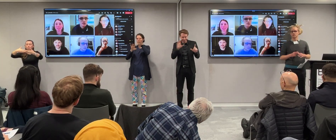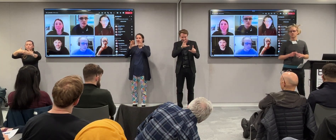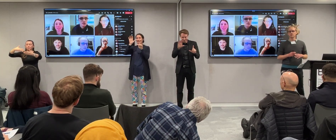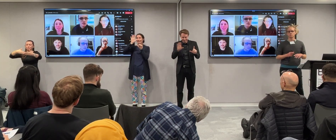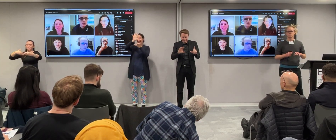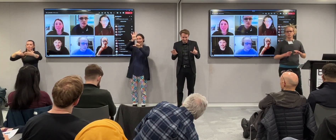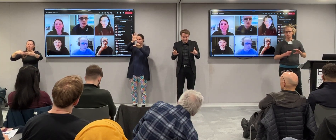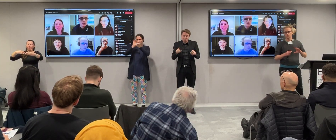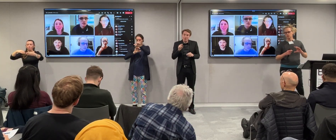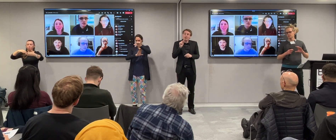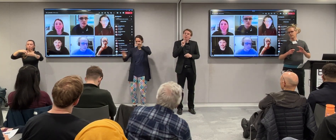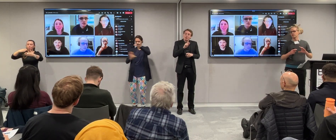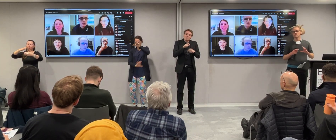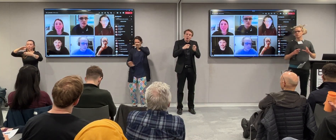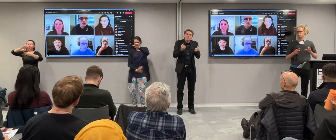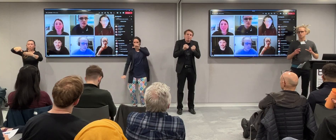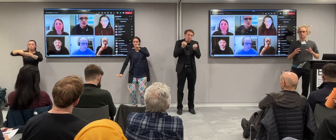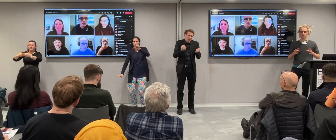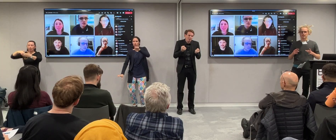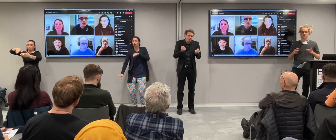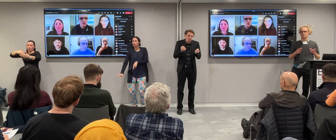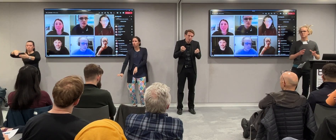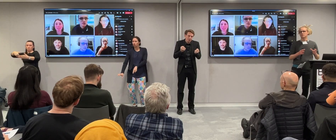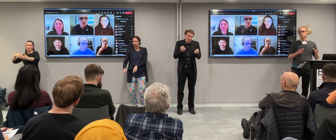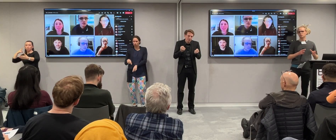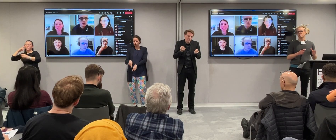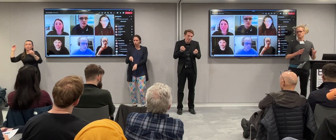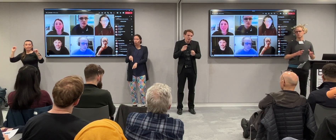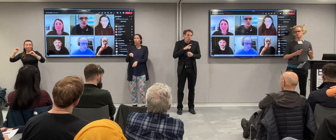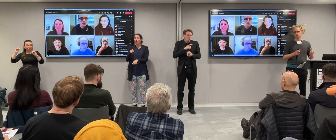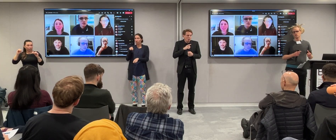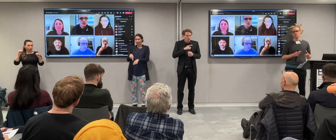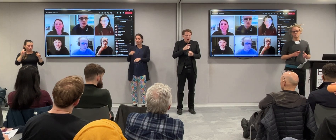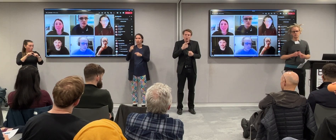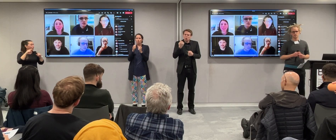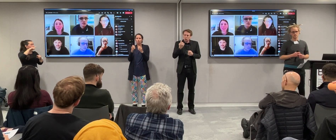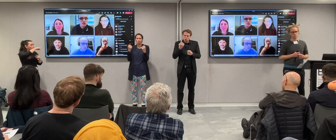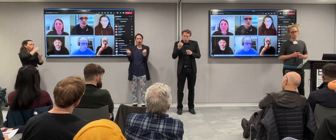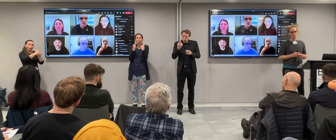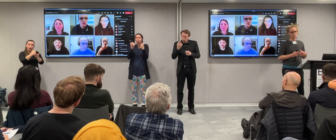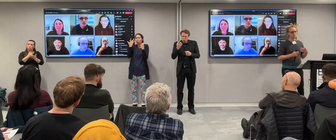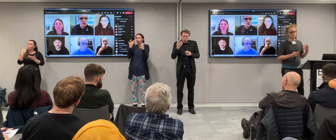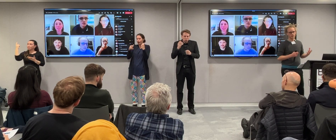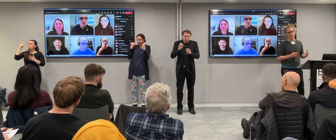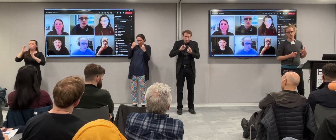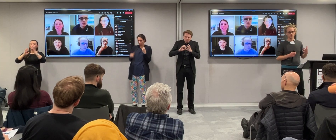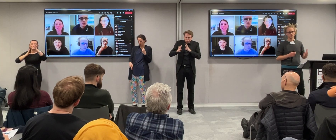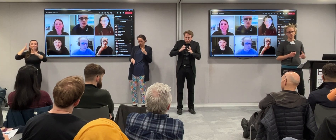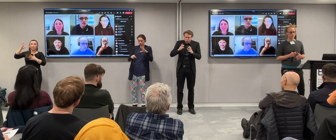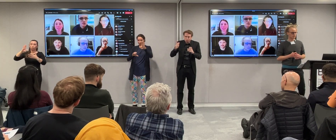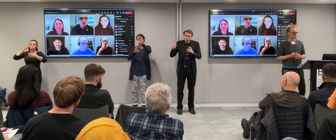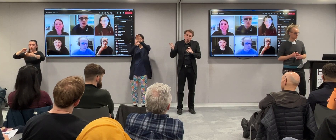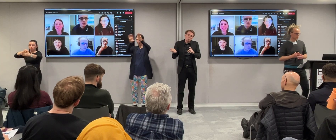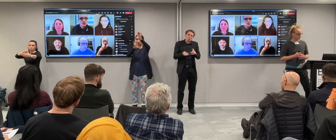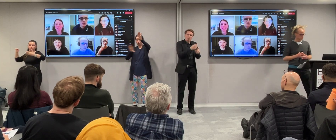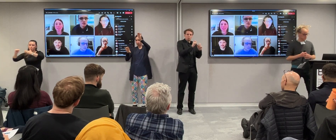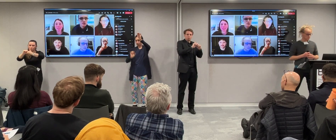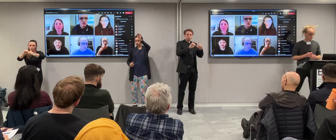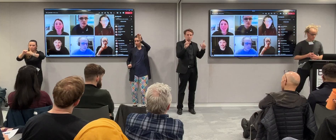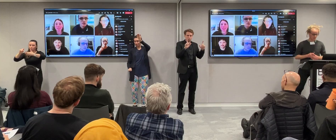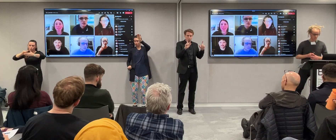powerful, because then you actually see who is currently signing or speaking.